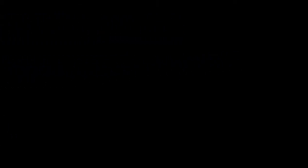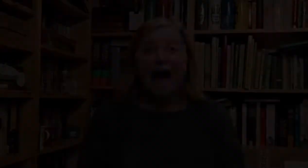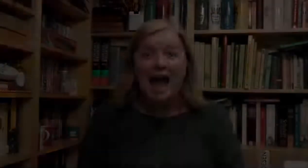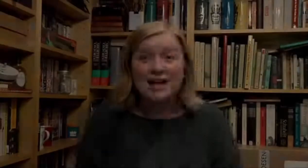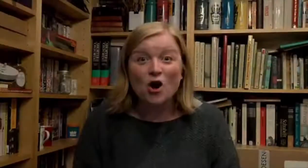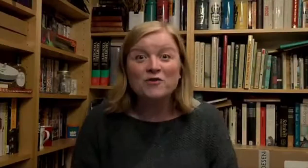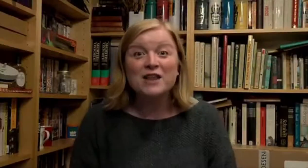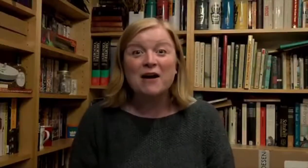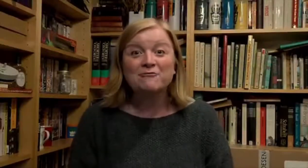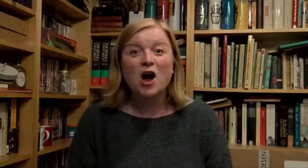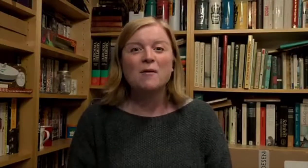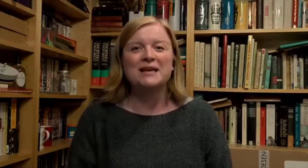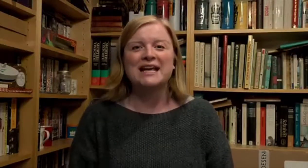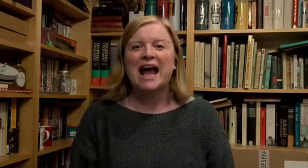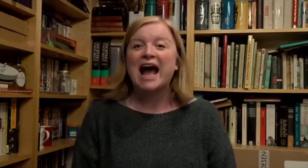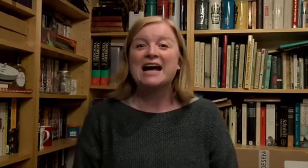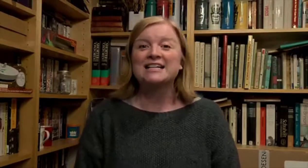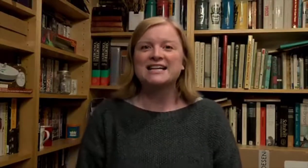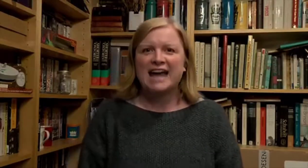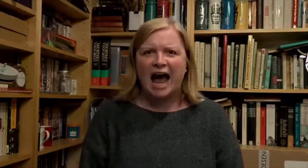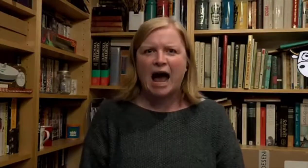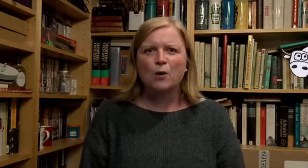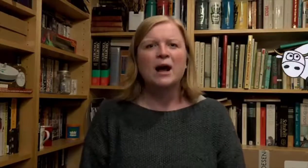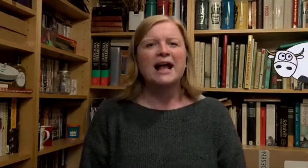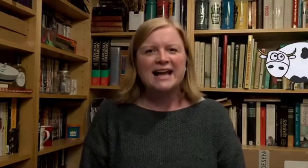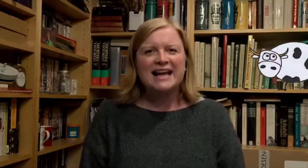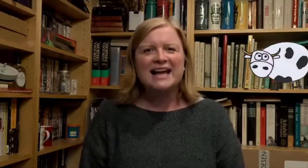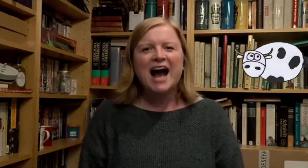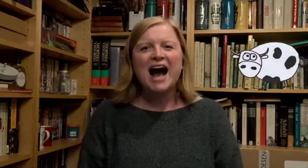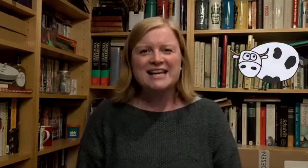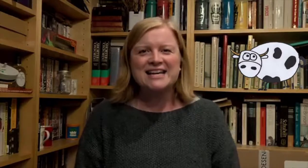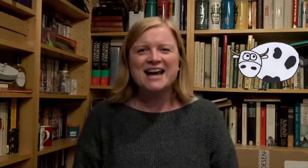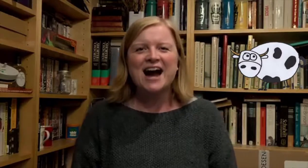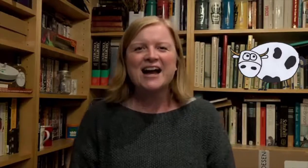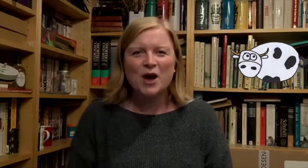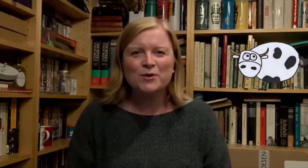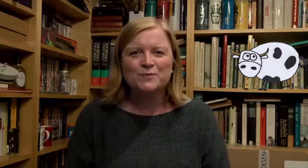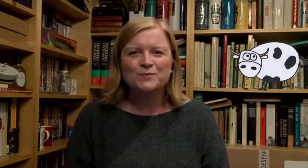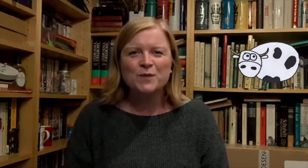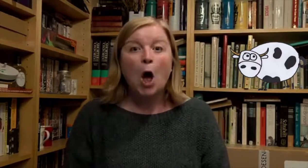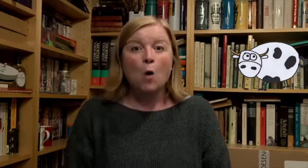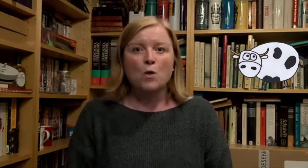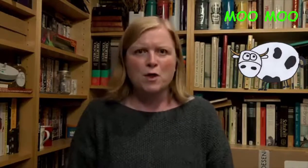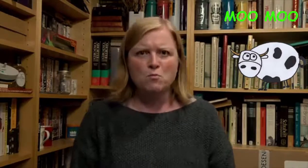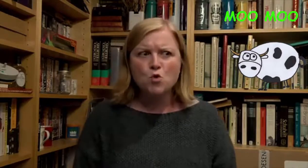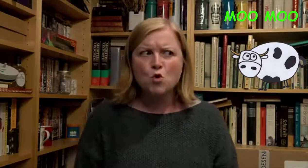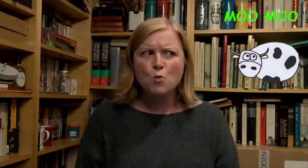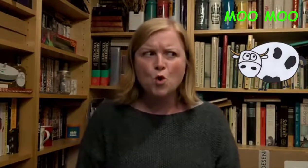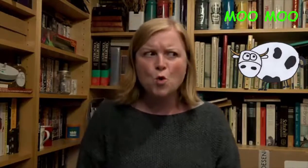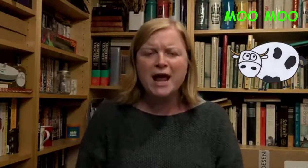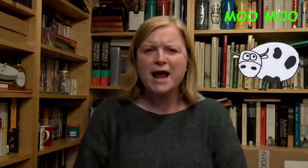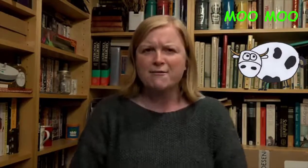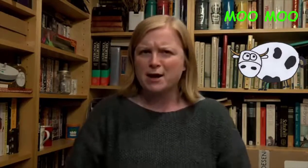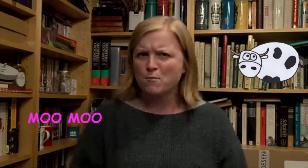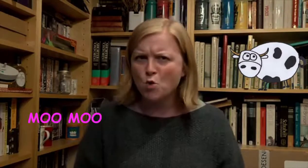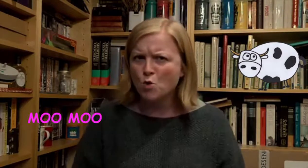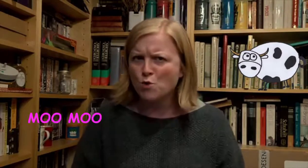And on that farm he had a cow, E-I-E-I-O. With a moo moo here and a moo moo